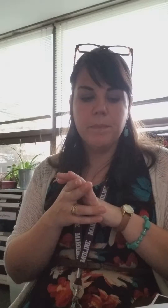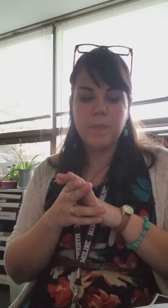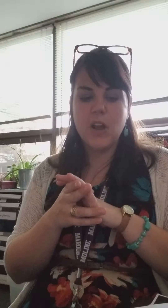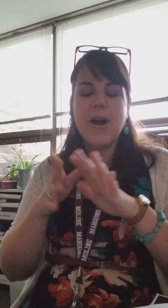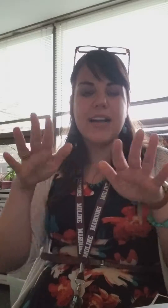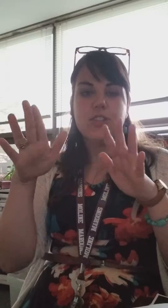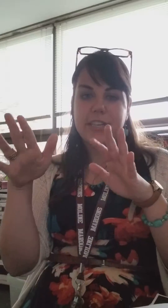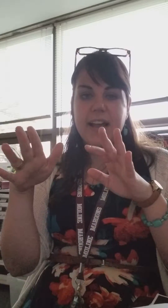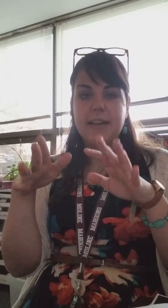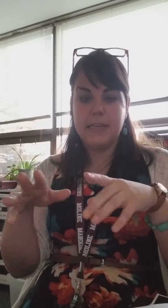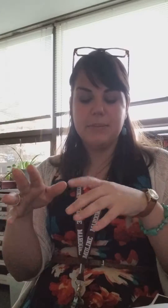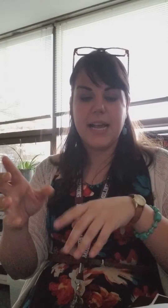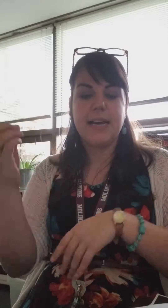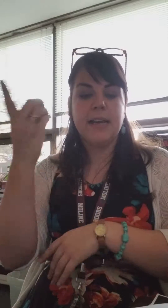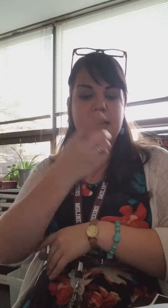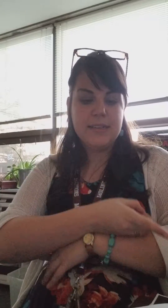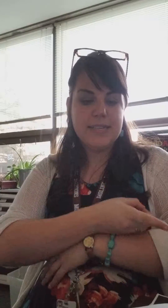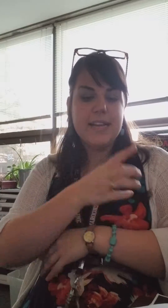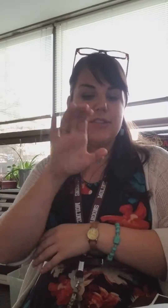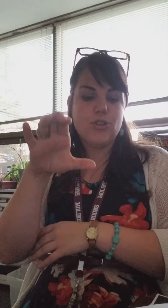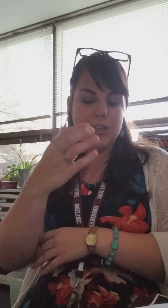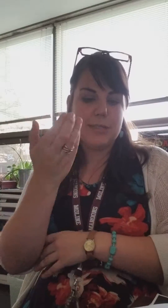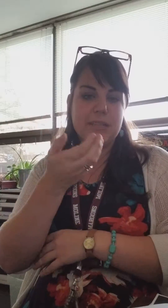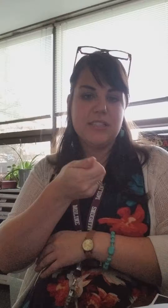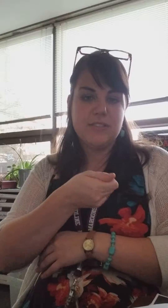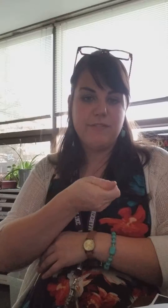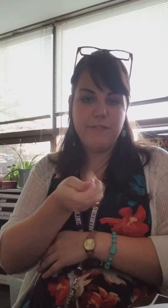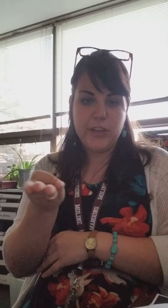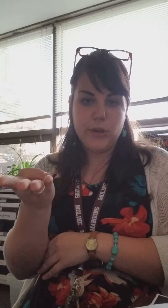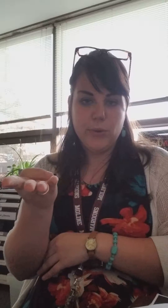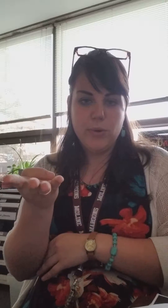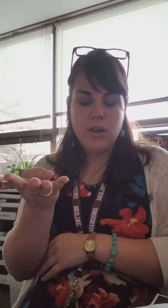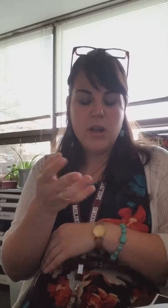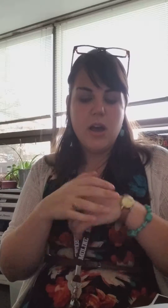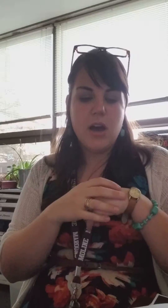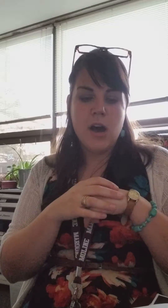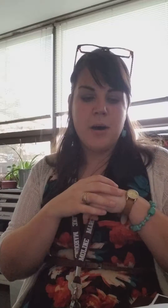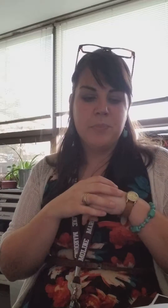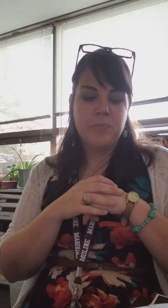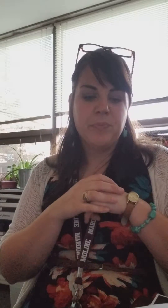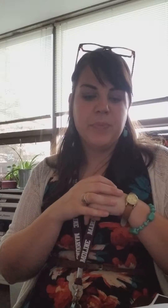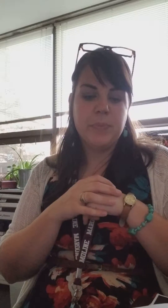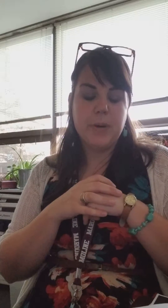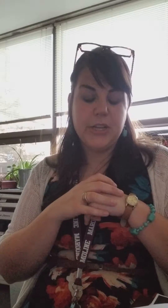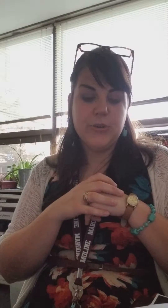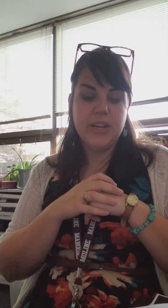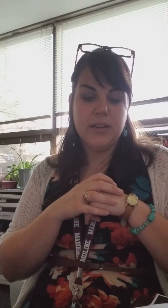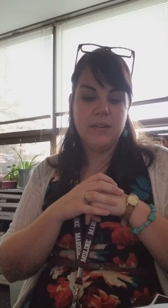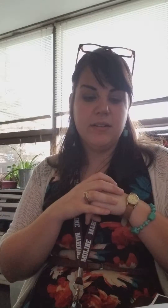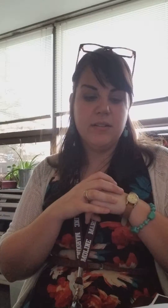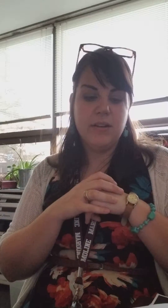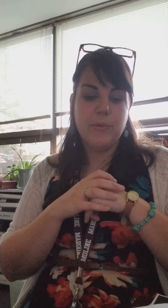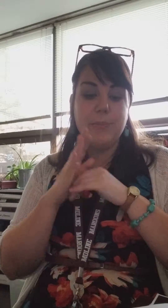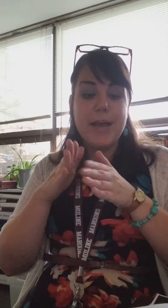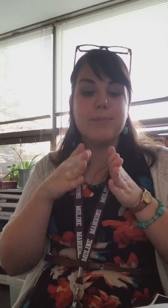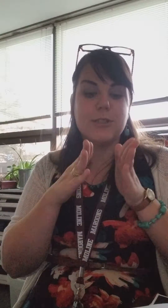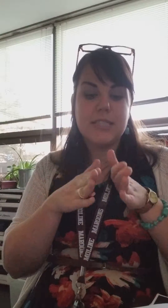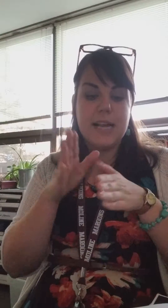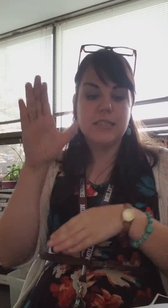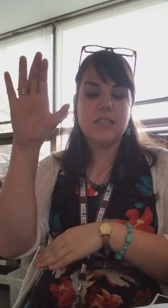Oh, actually I ended up signing days Christmas few, but you can, it would make more sense to